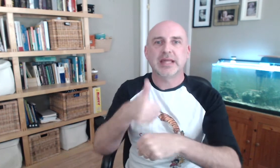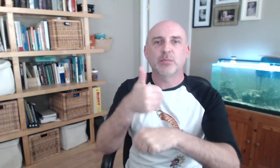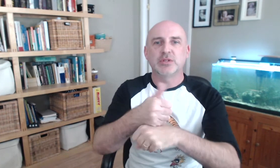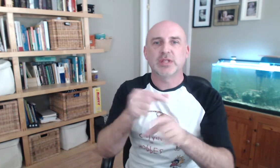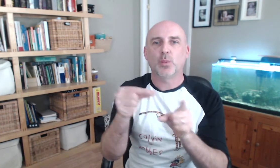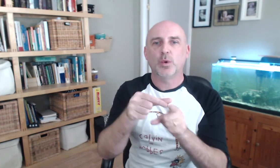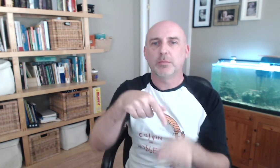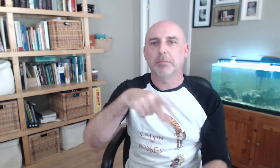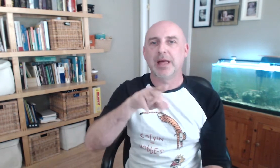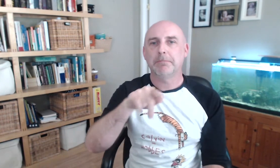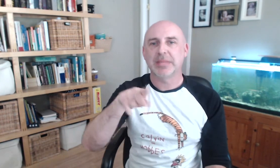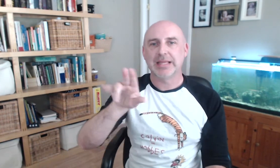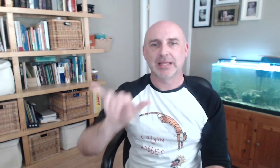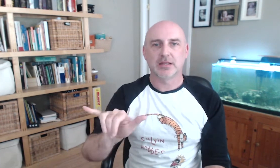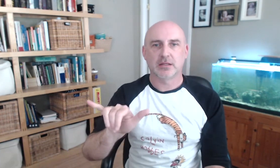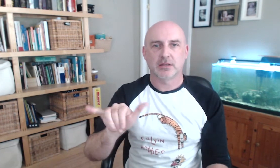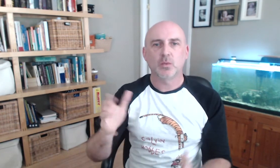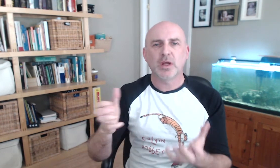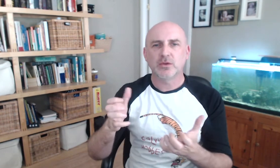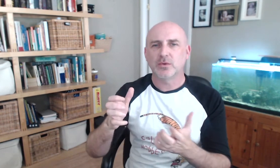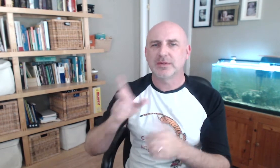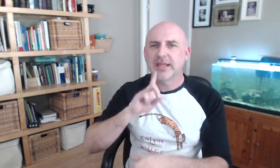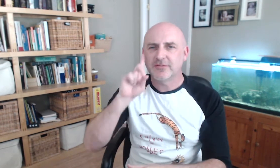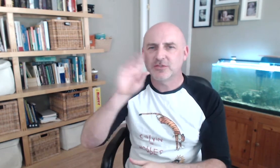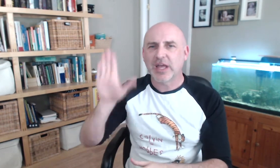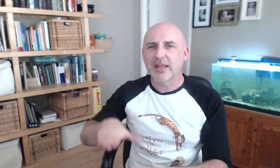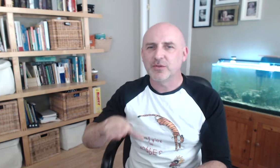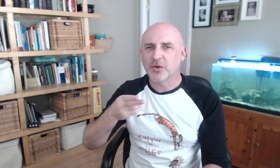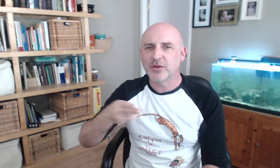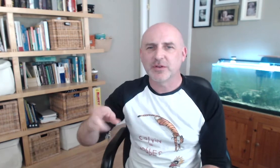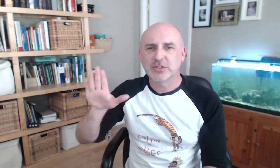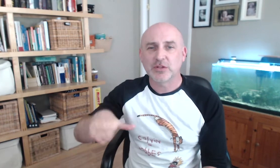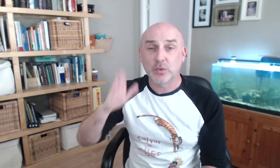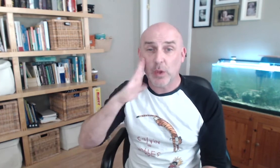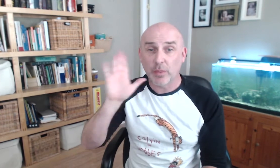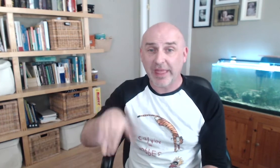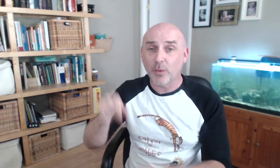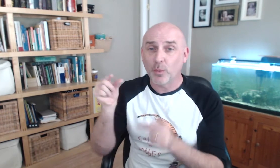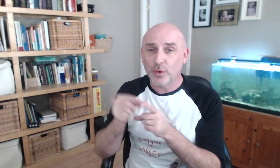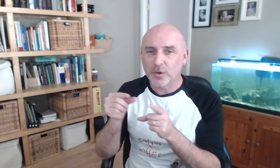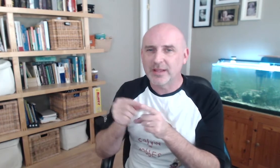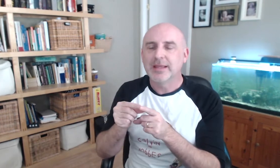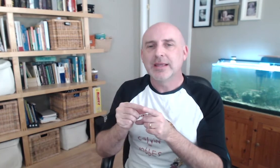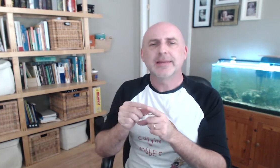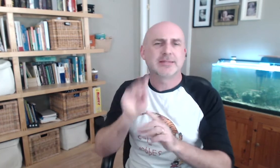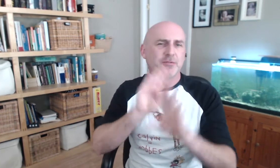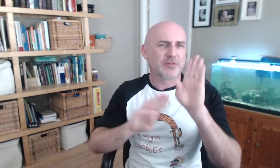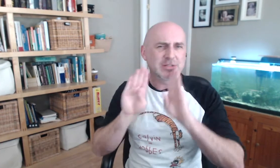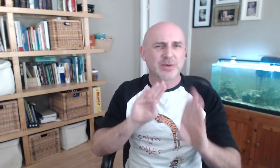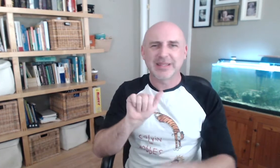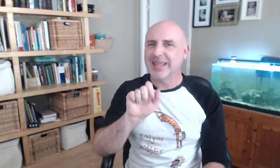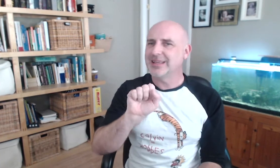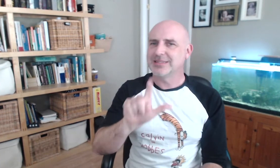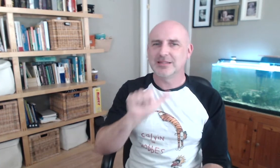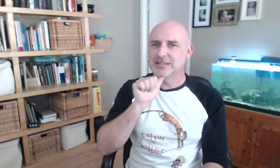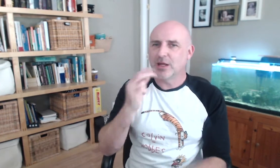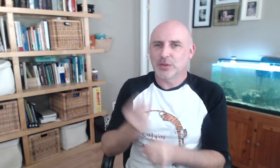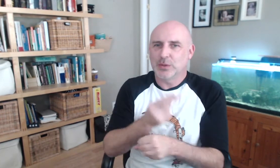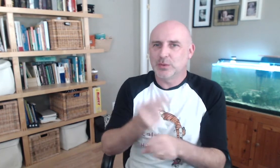establish that word puppy. Want your deaf child or your hard of hearing child to know that word. And it's a little frustrating that ASL does not use